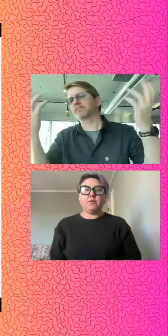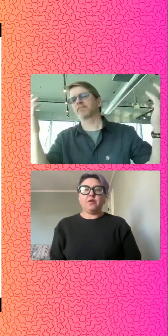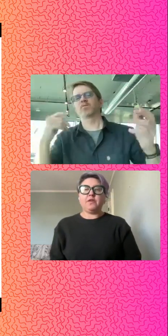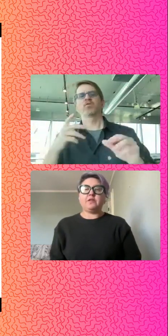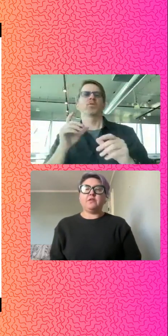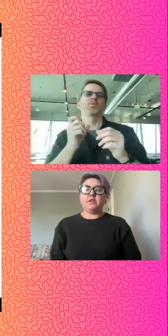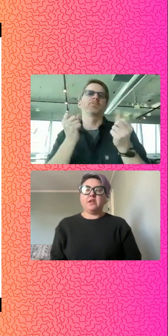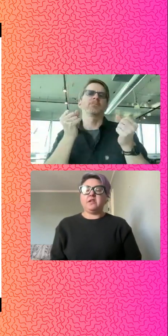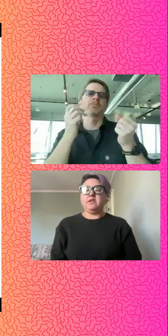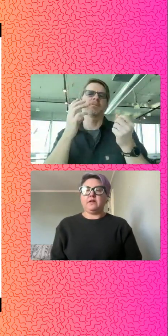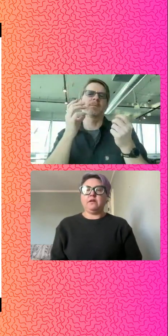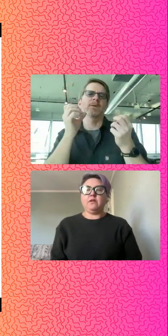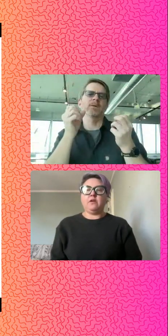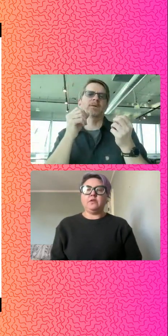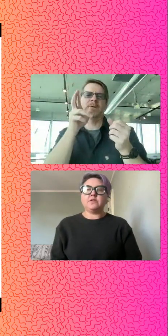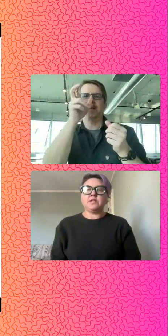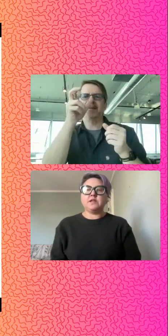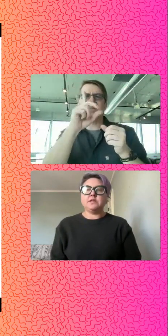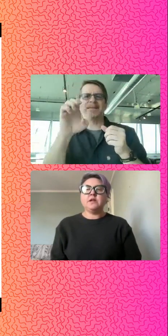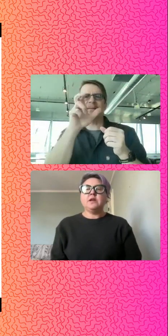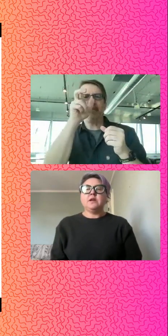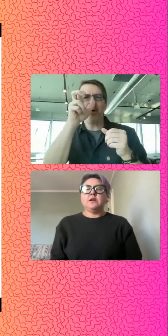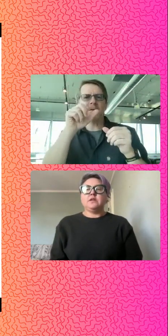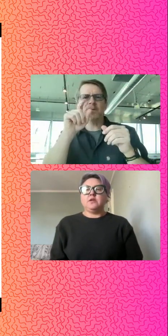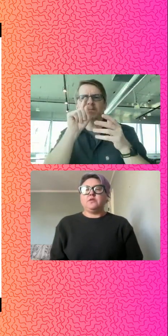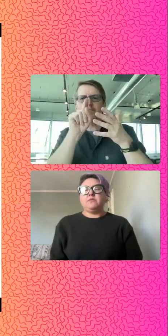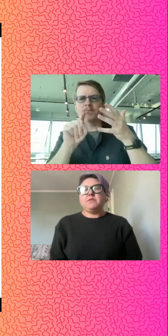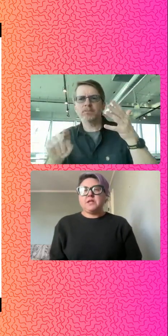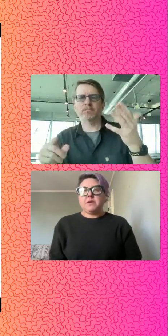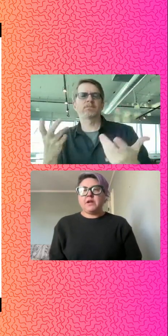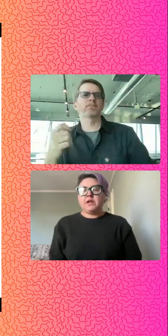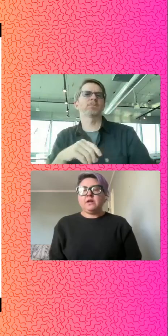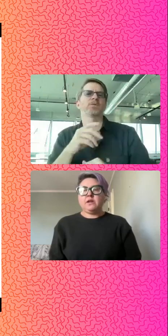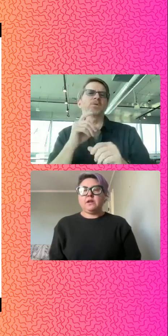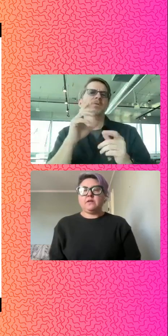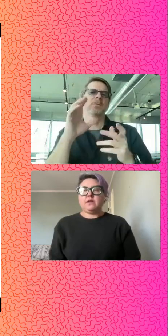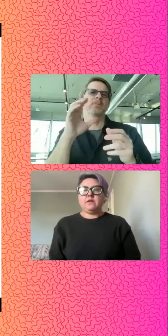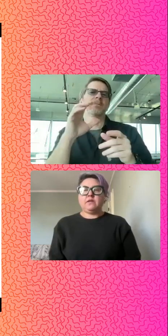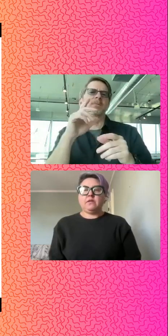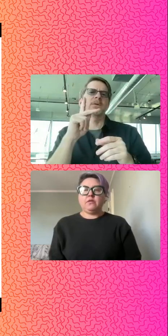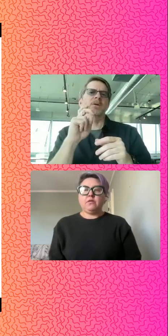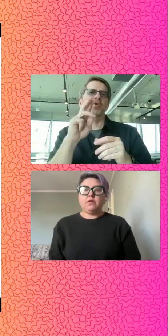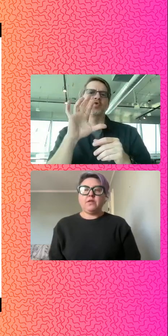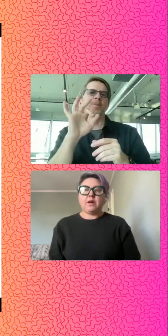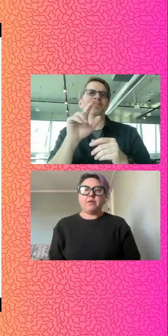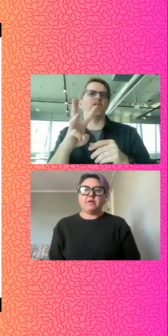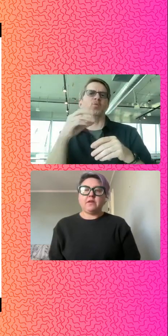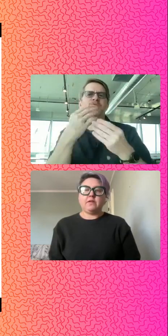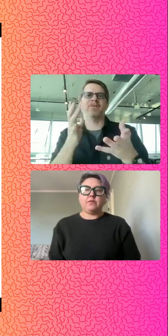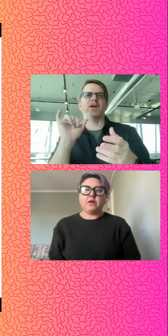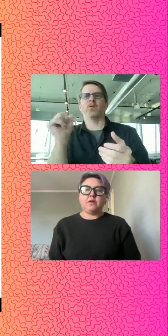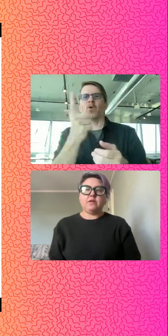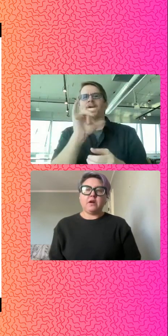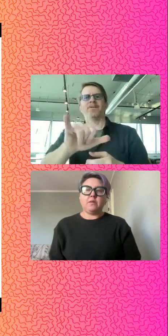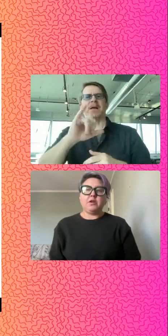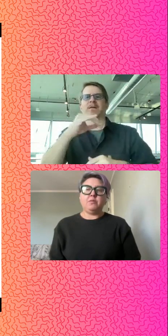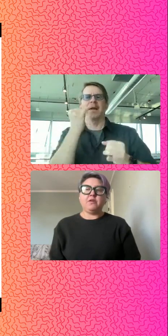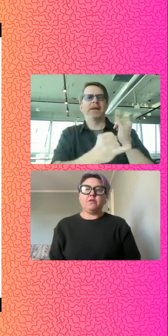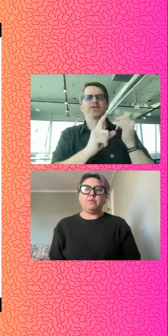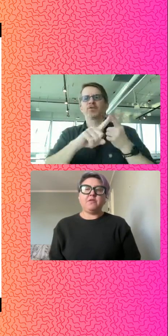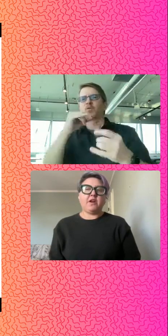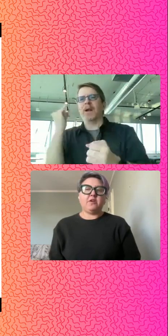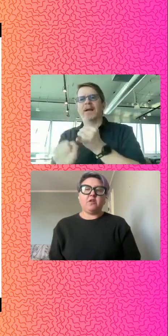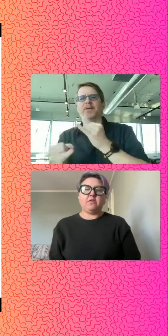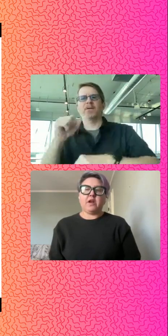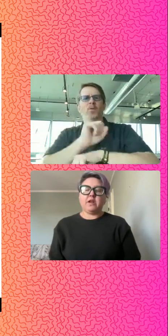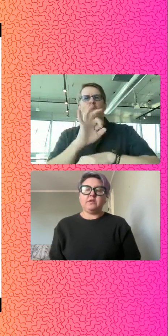to work more effectively, things like along those lines. So debugging in a sense through that process as well.